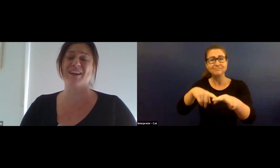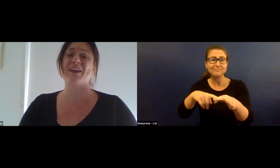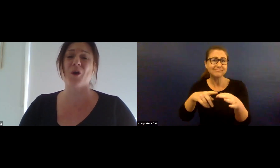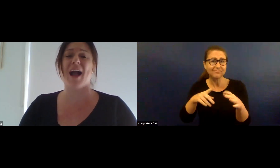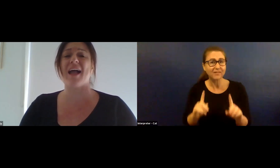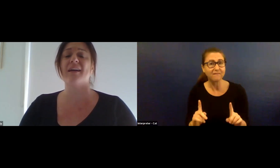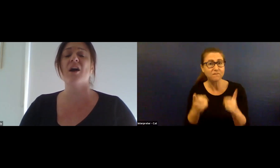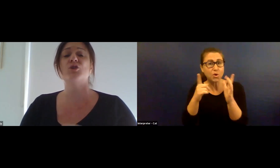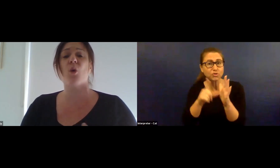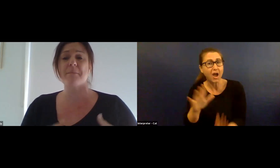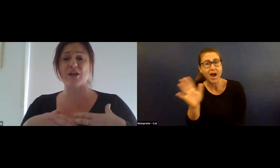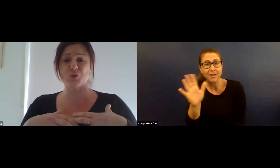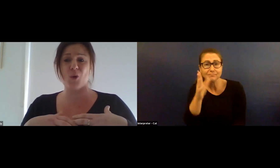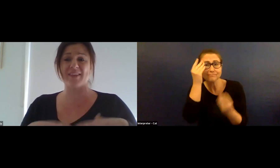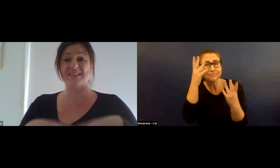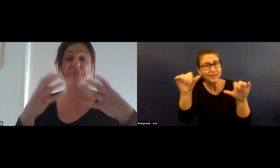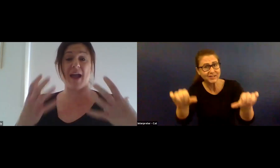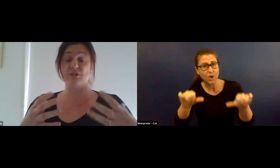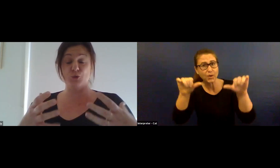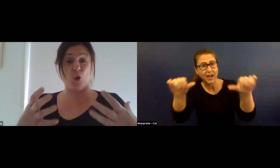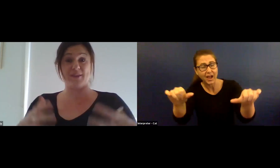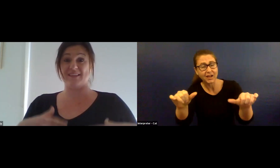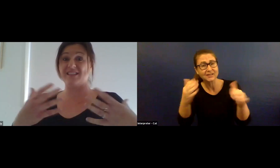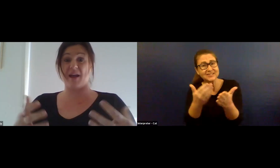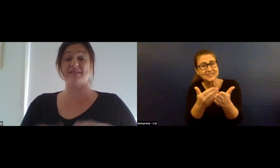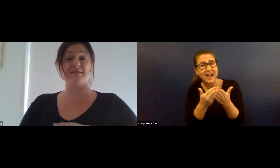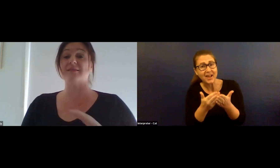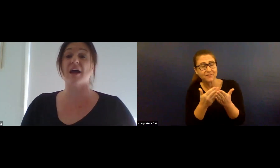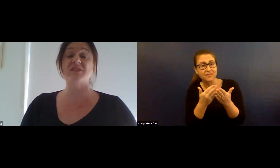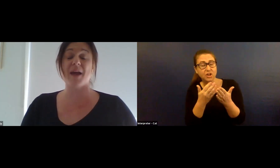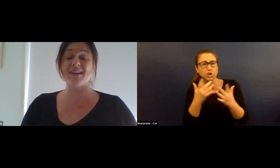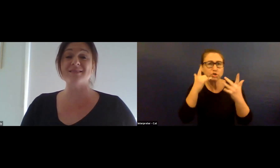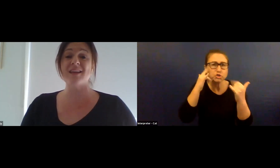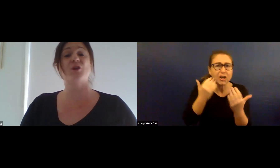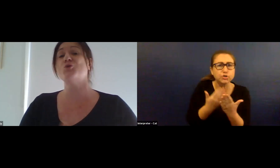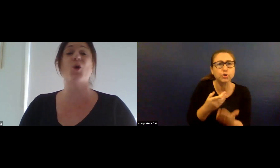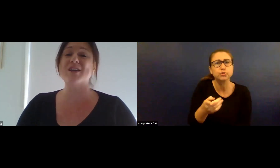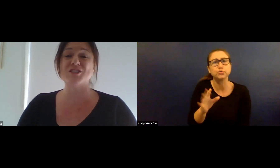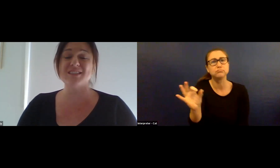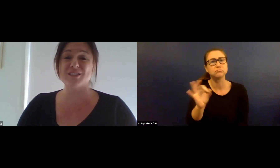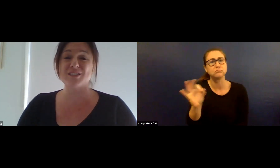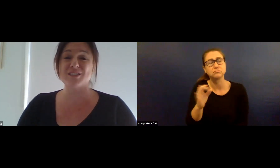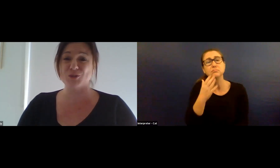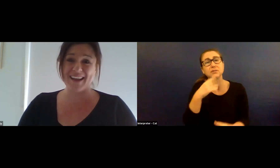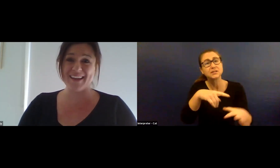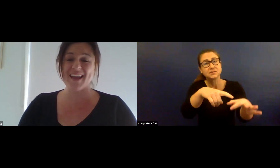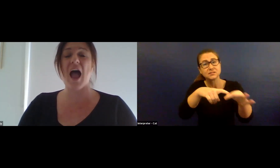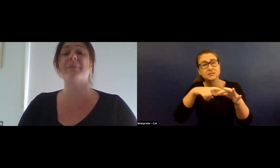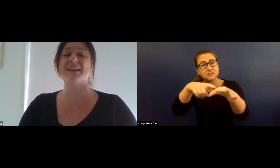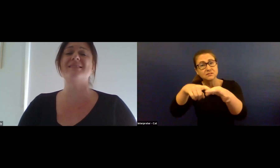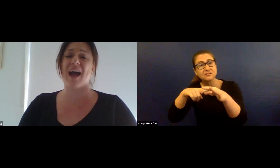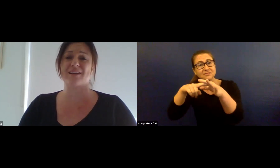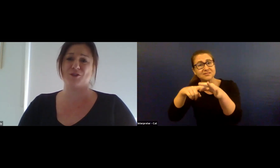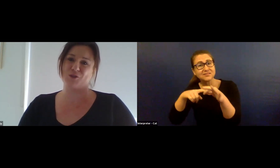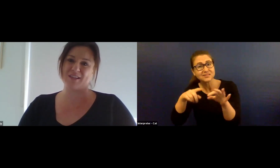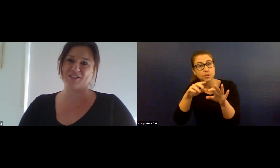it's really okay. So I want to make sure that this space, you know that this space is a safe space. No question is too silly,